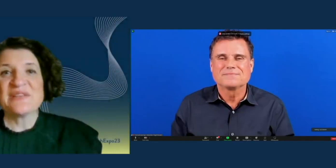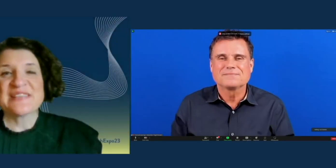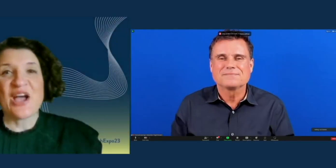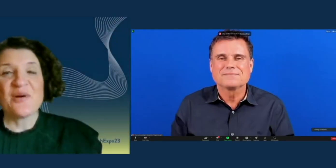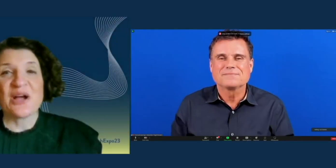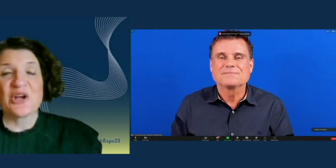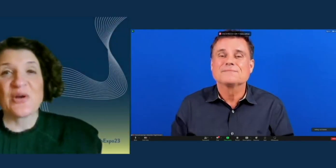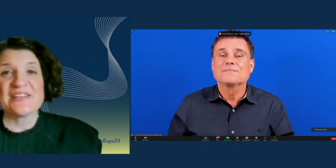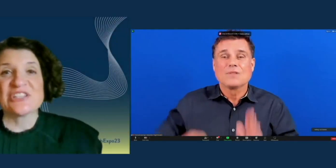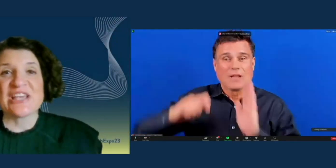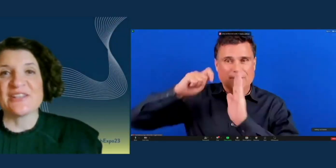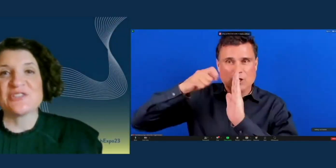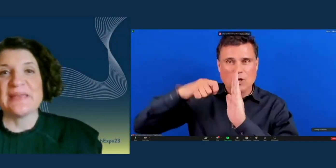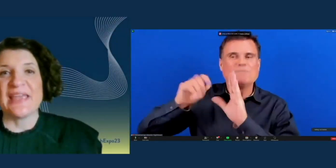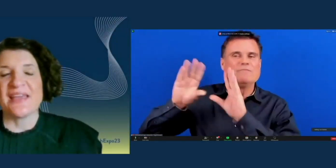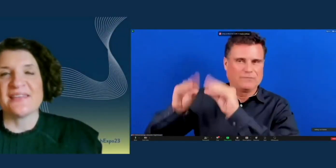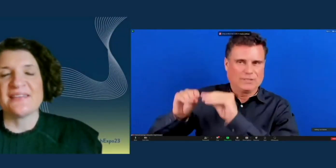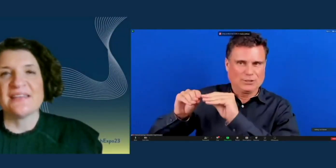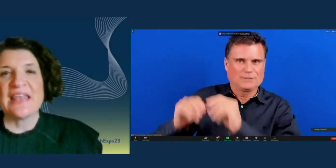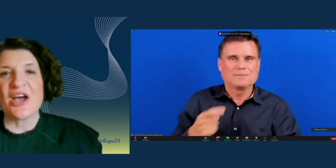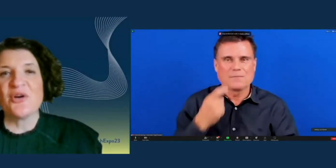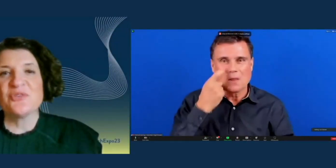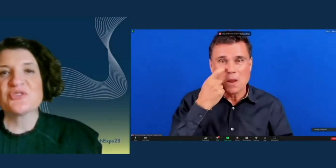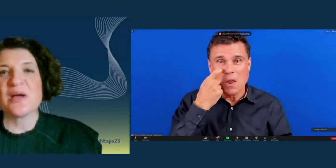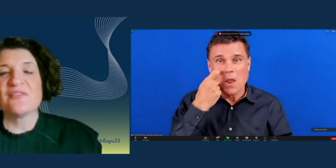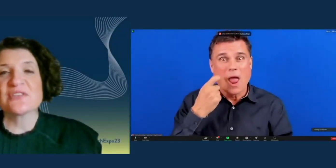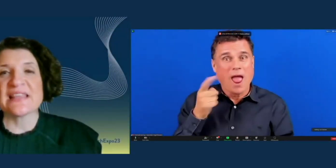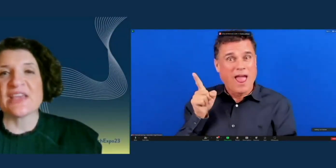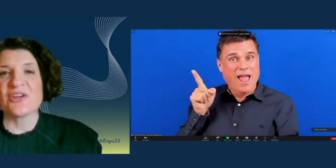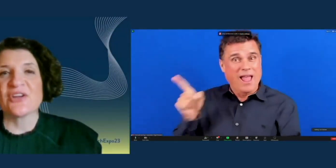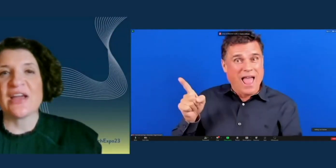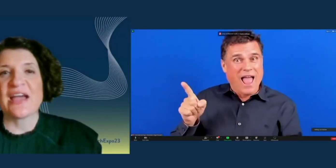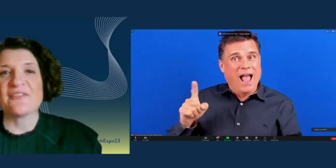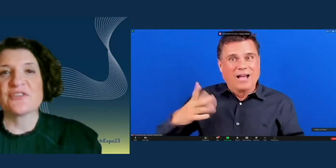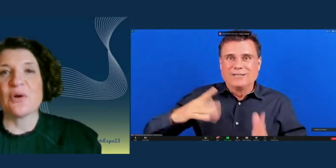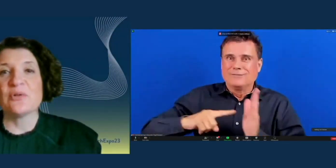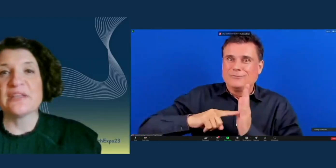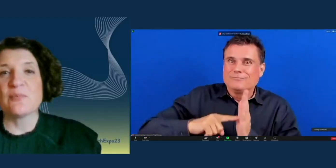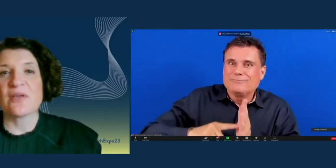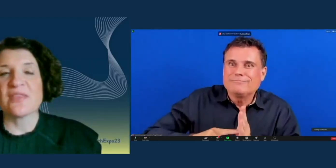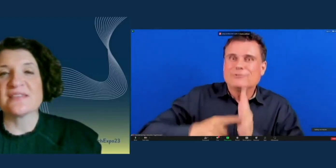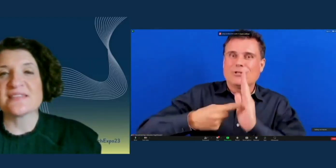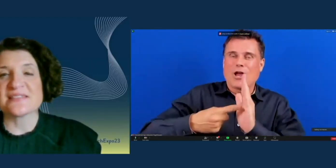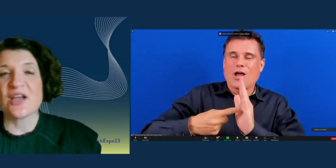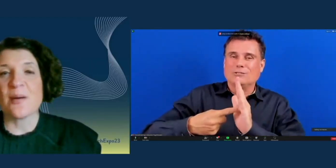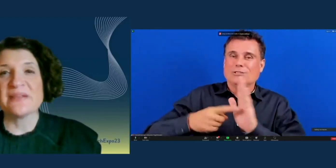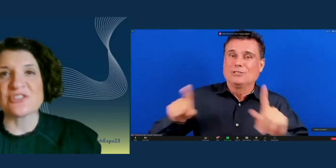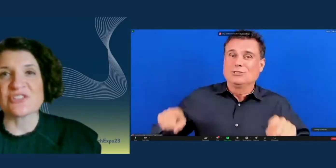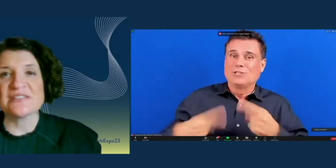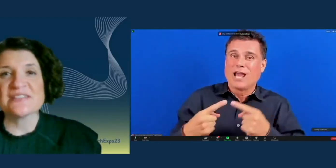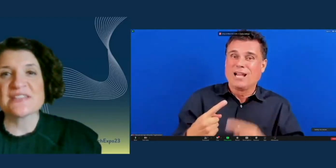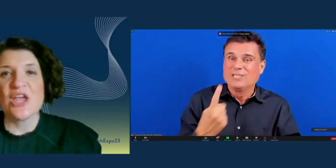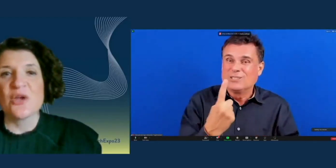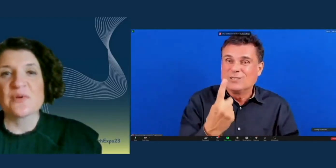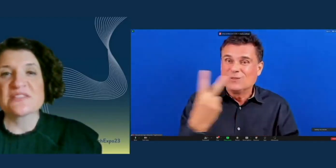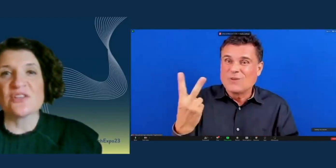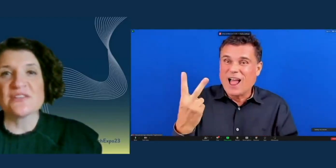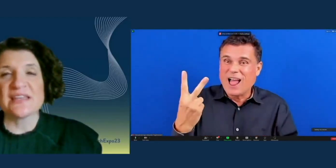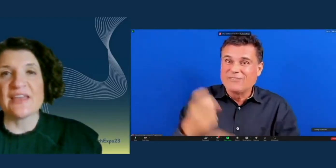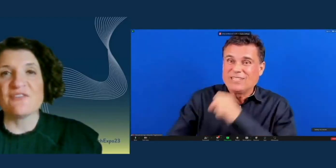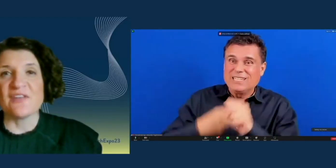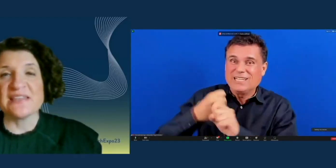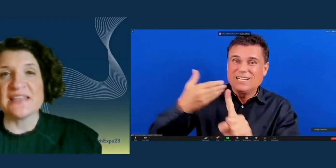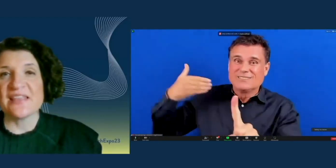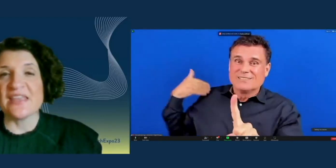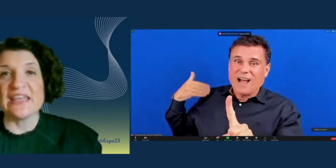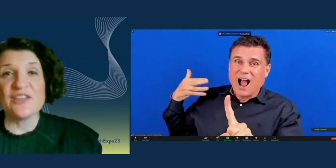That was how our Grand Challenge began. Now, 12 years later, after holding more than a dozen competitions, resulting